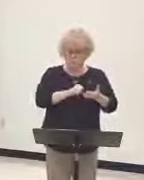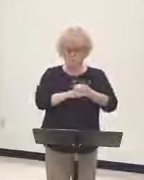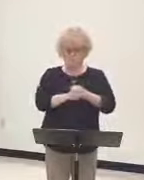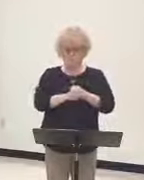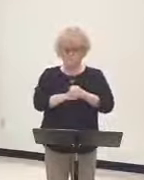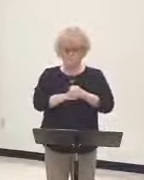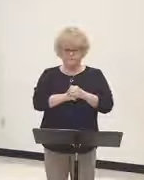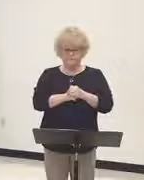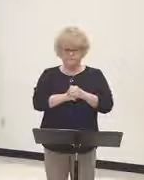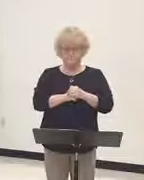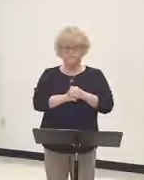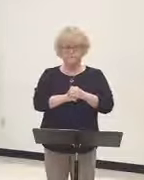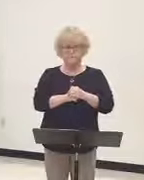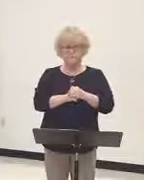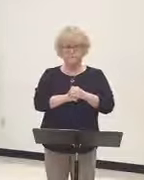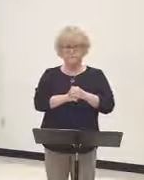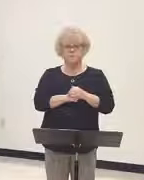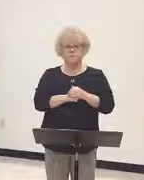old."